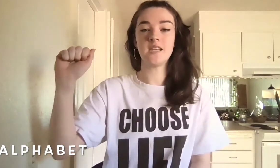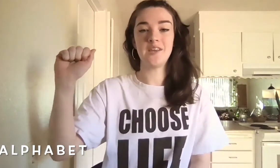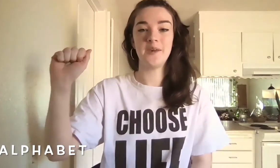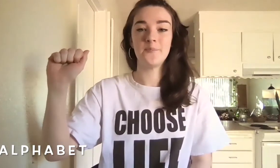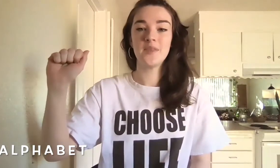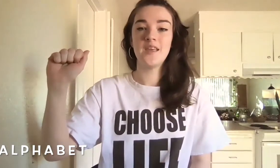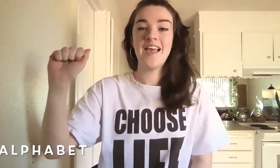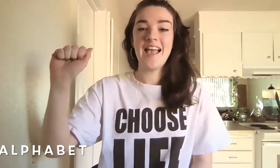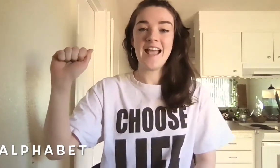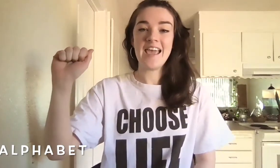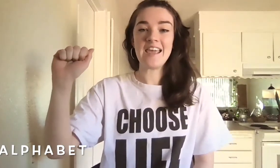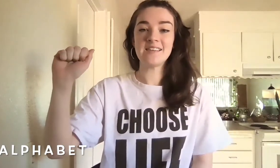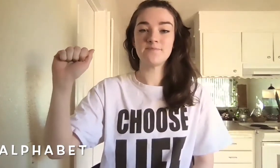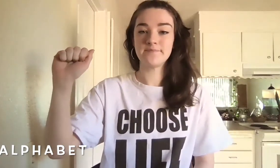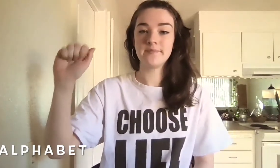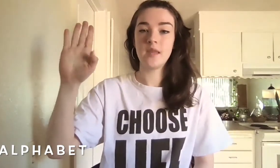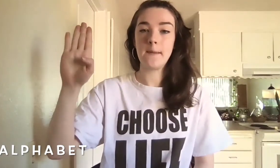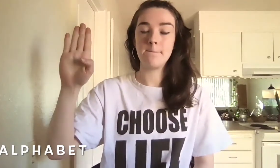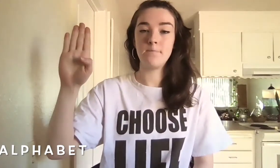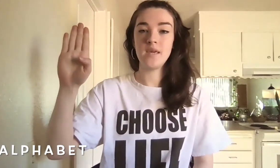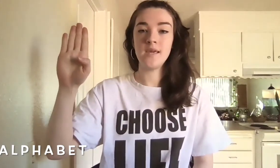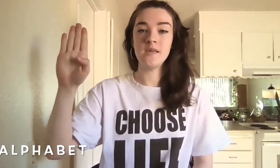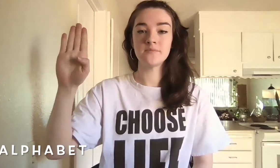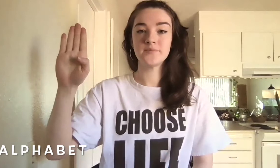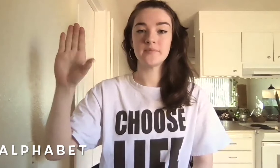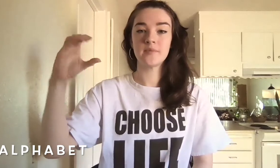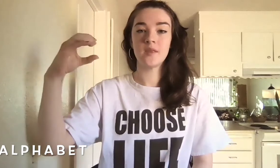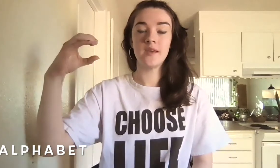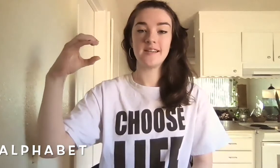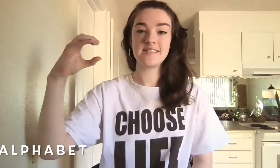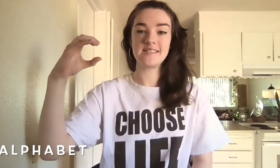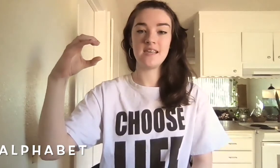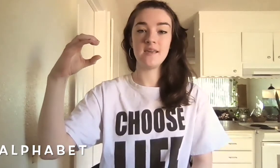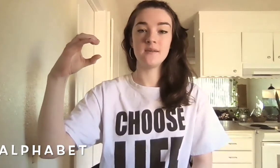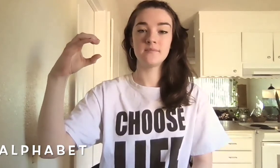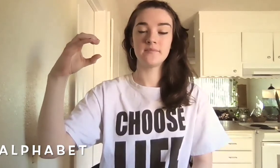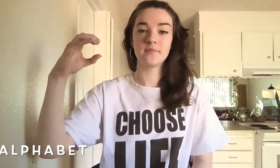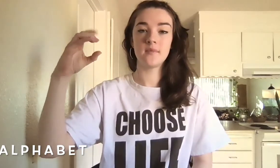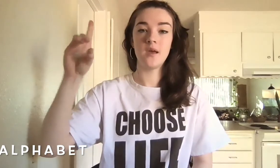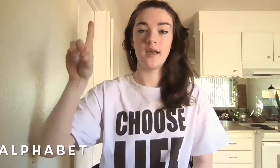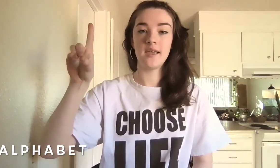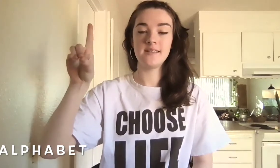we go. A, B, C,